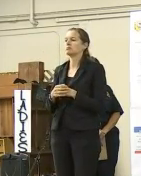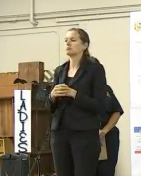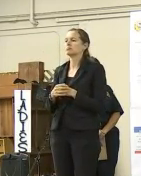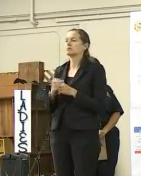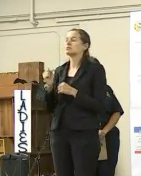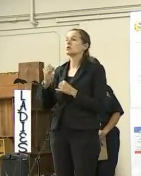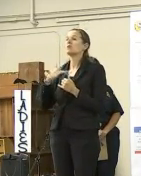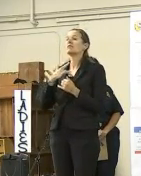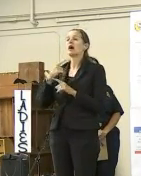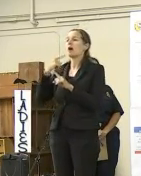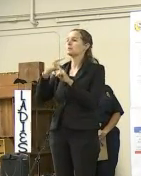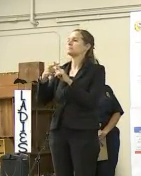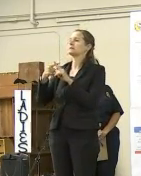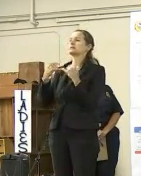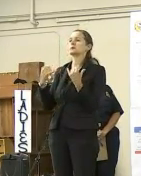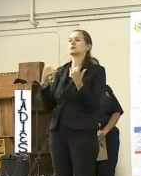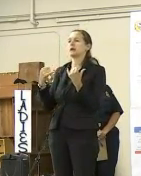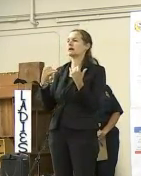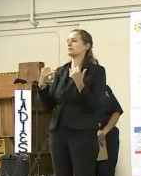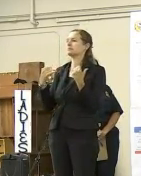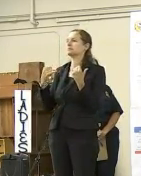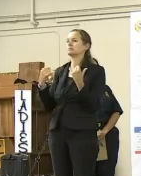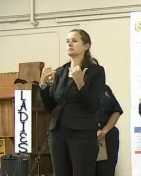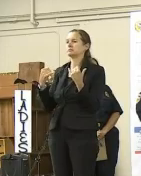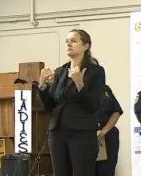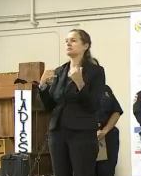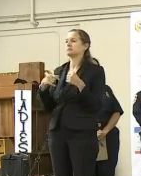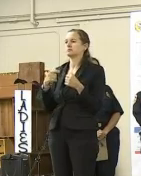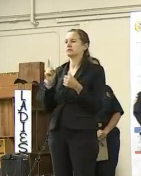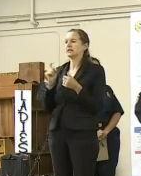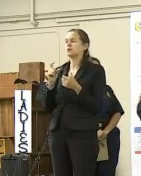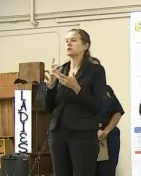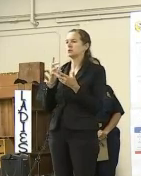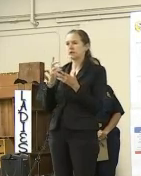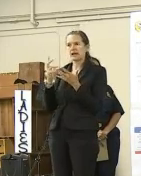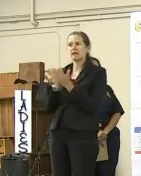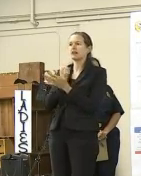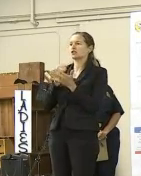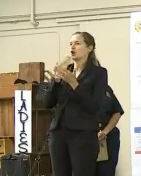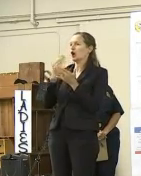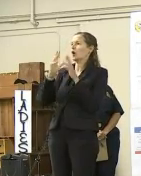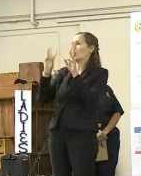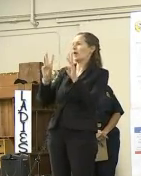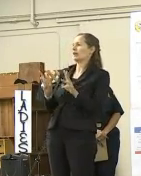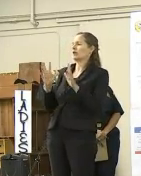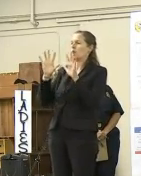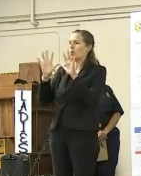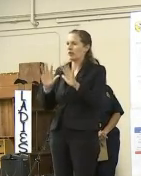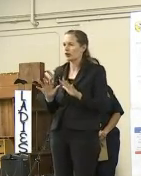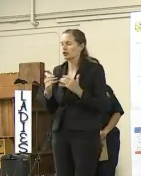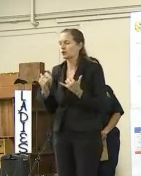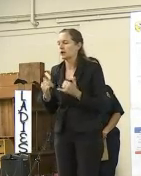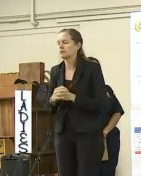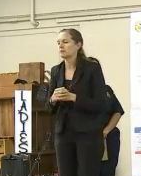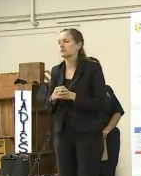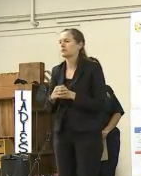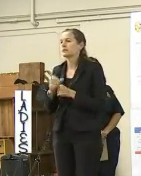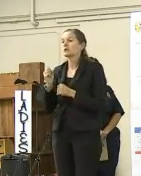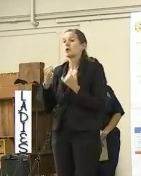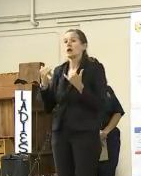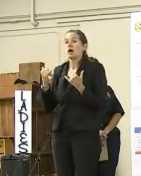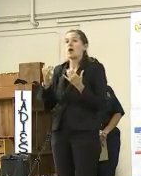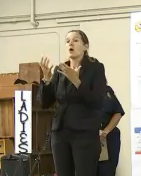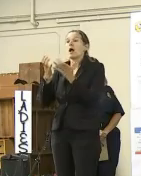optimistic about where we're going, and we have to take advantage of the few situations with the weather we have now. With that, I would like to ask if there's any